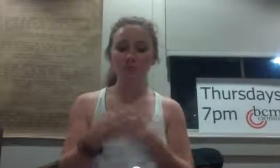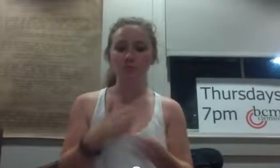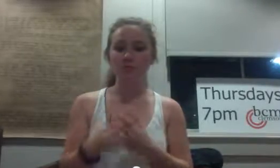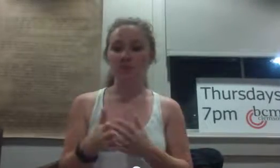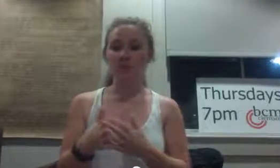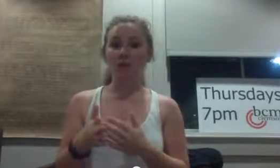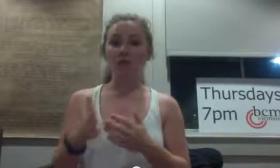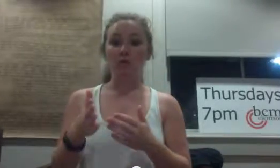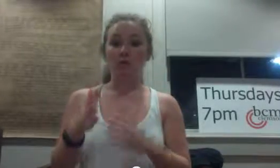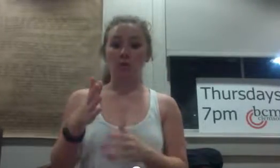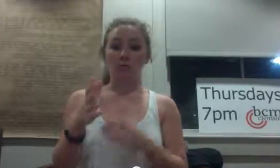see a picture here.